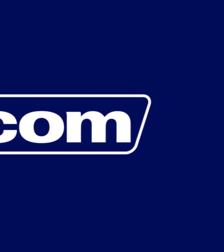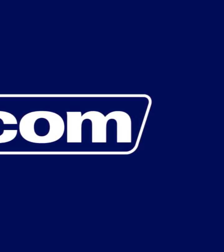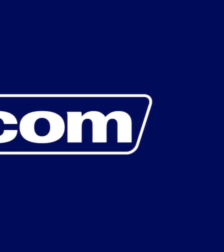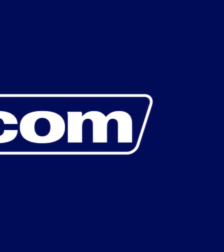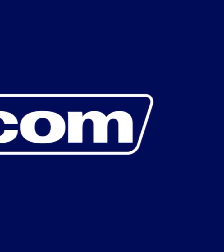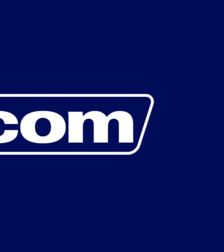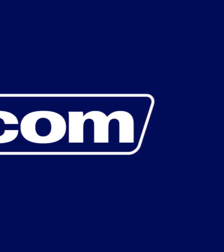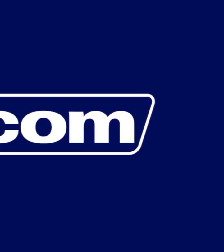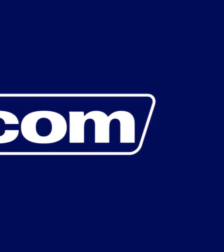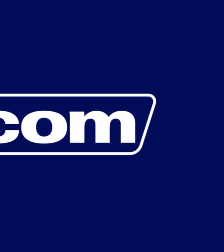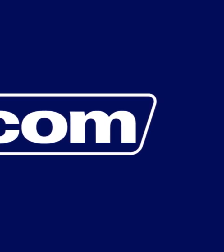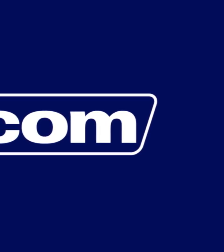what the important for for the Lord? The Lord doing the best of Lord. and for of are is on the way of the Thank